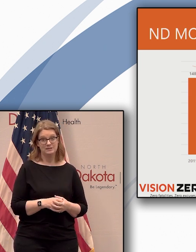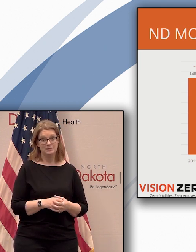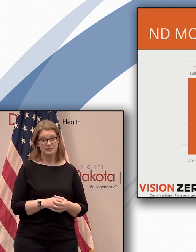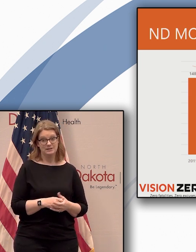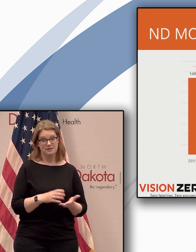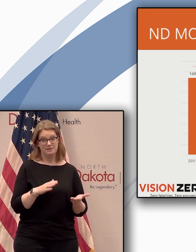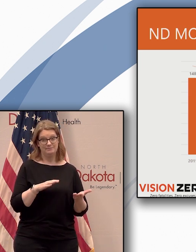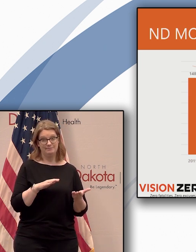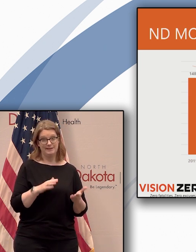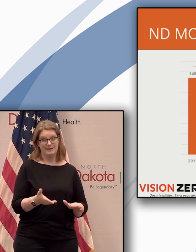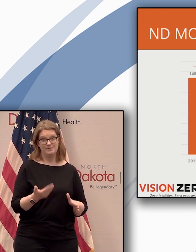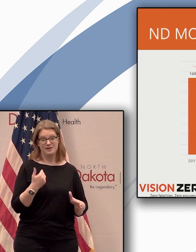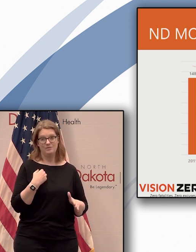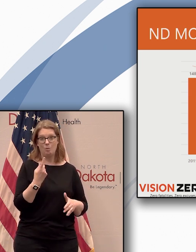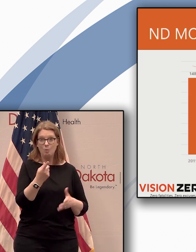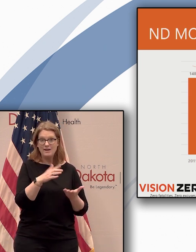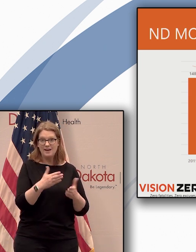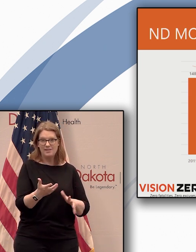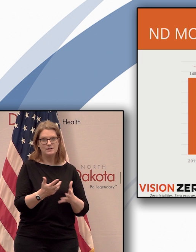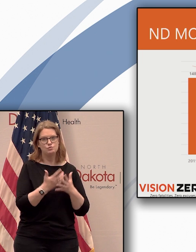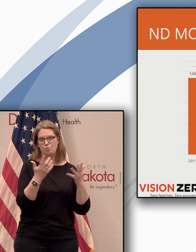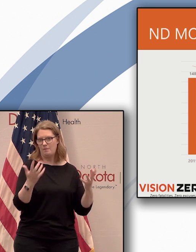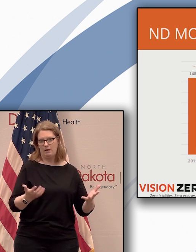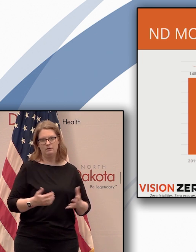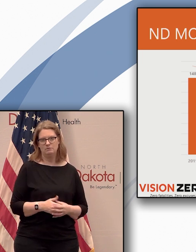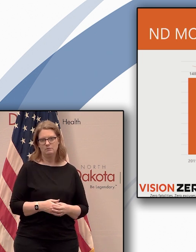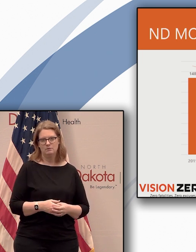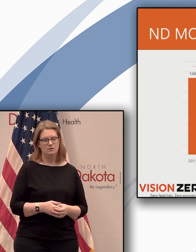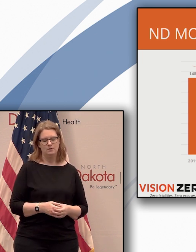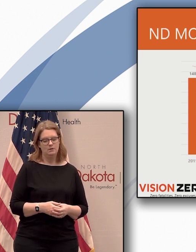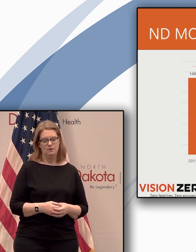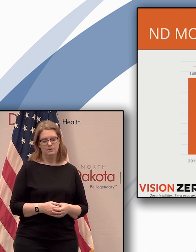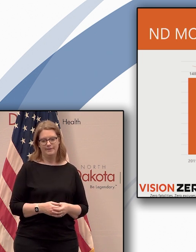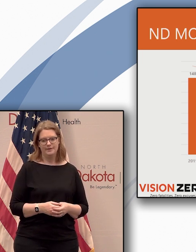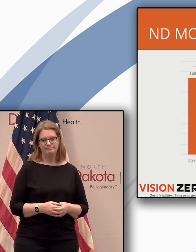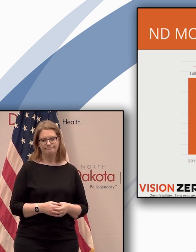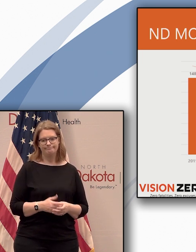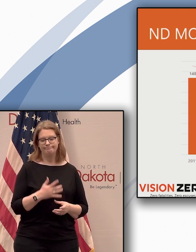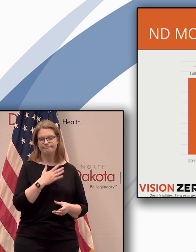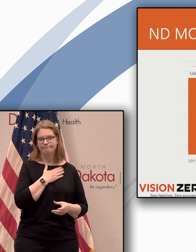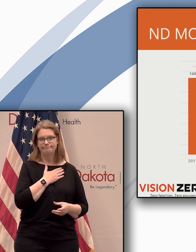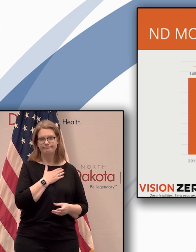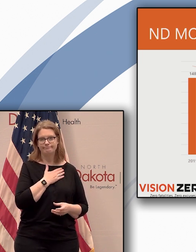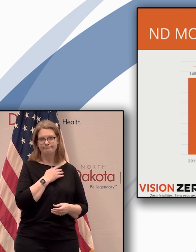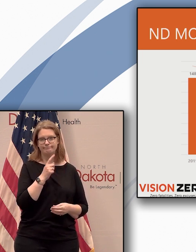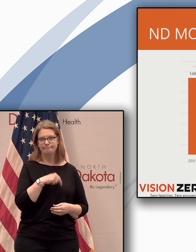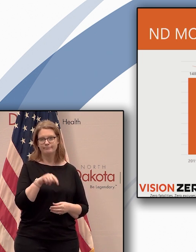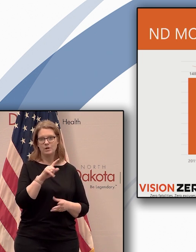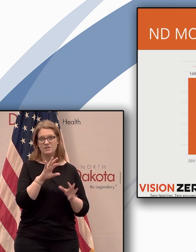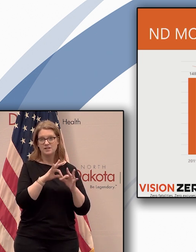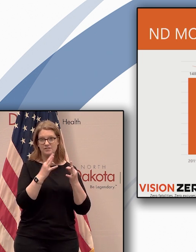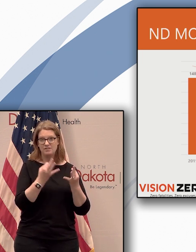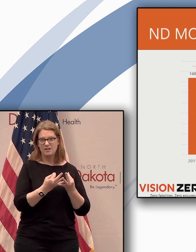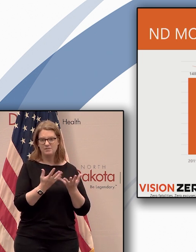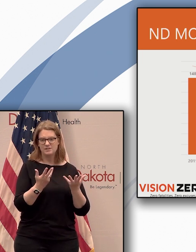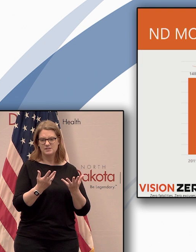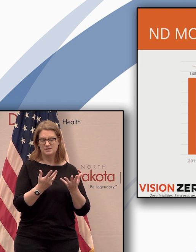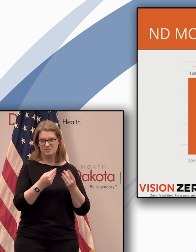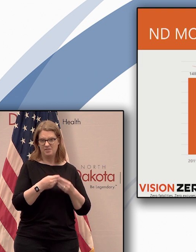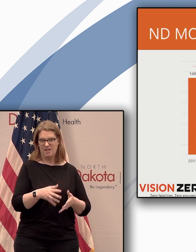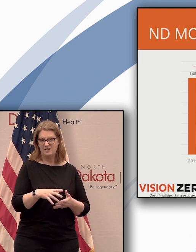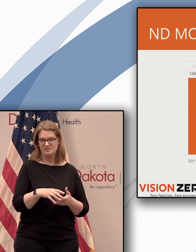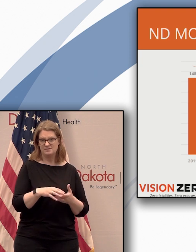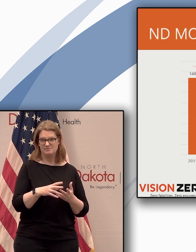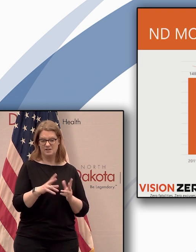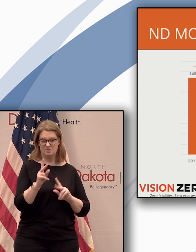that we have, because even one death is too many in North Dakota. So again, our condolences go out to those families who've lost 23 individuals on the